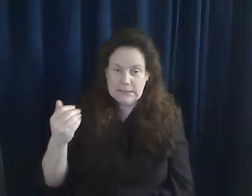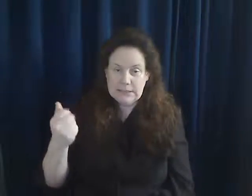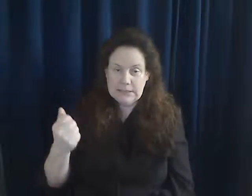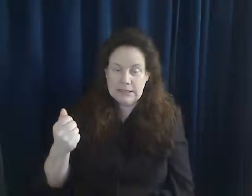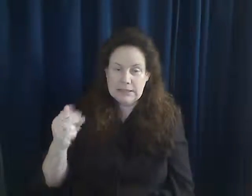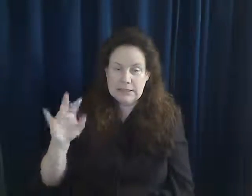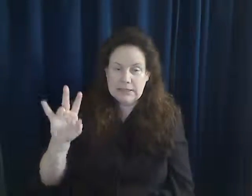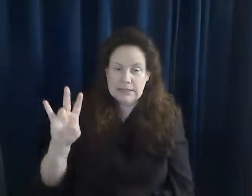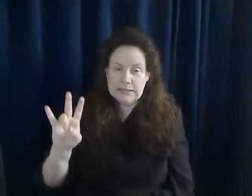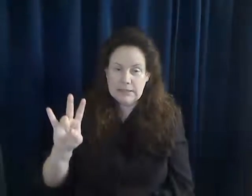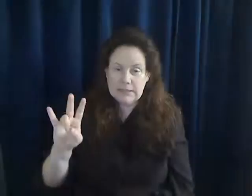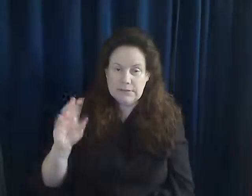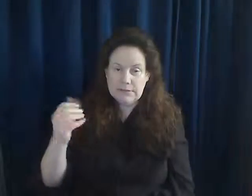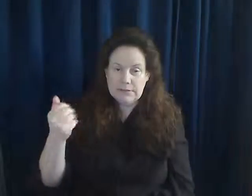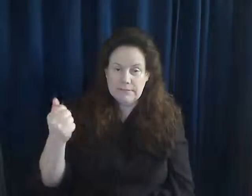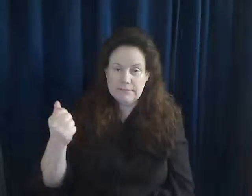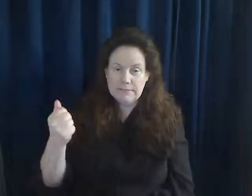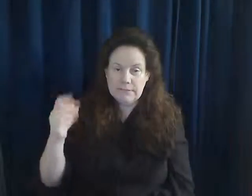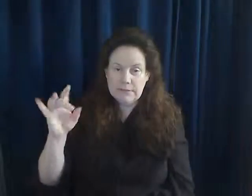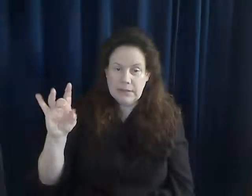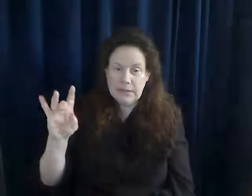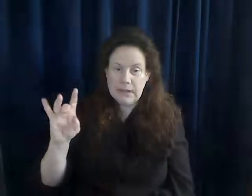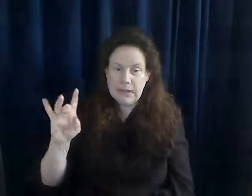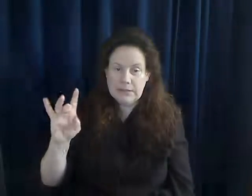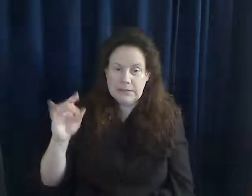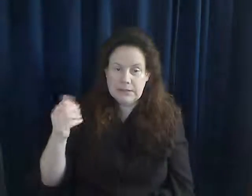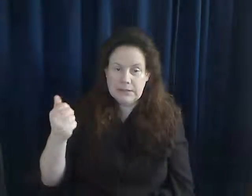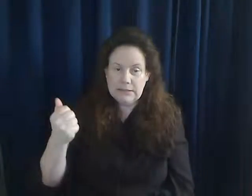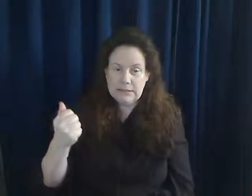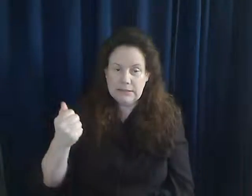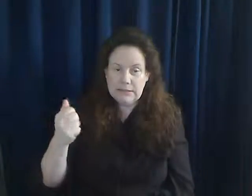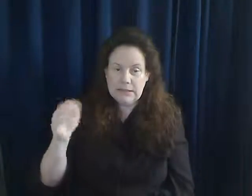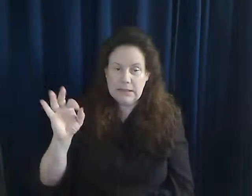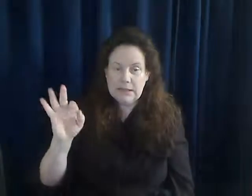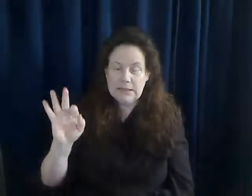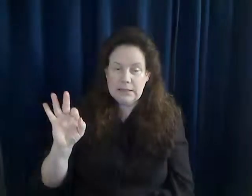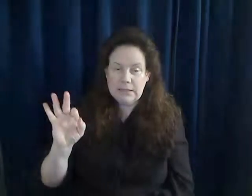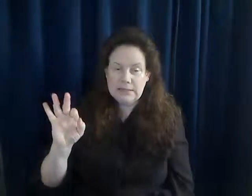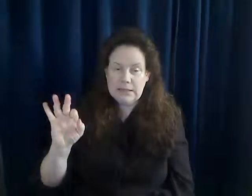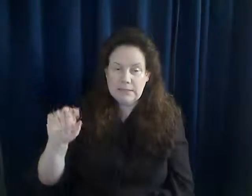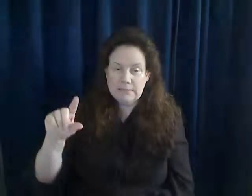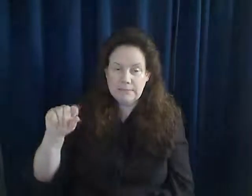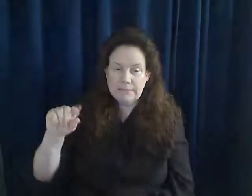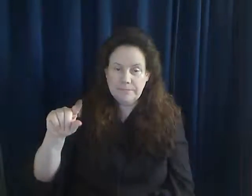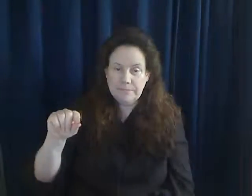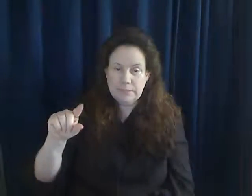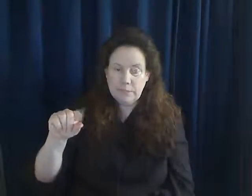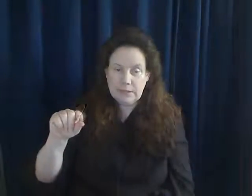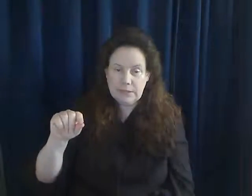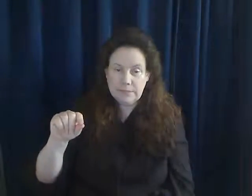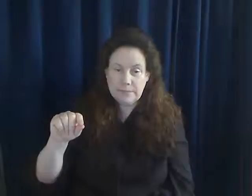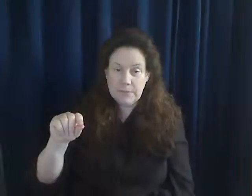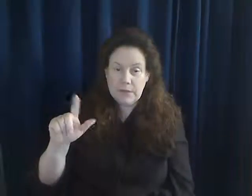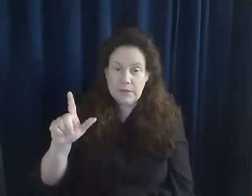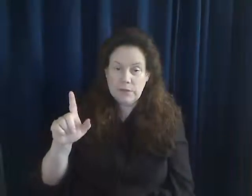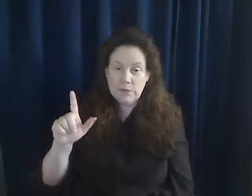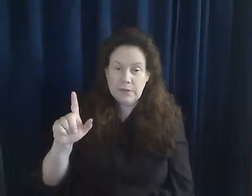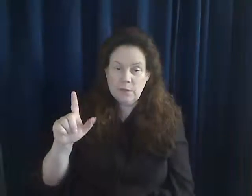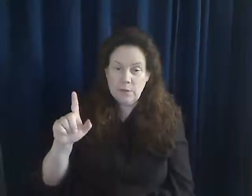16, 17, 18, 19, 20.